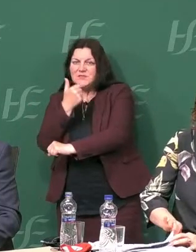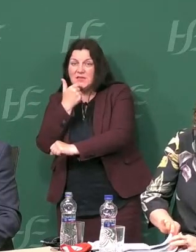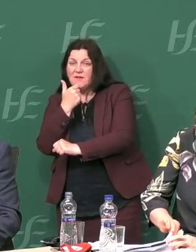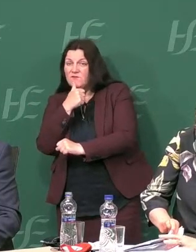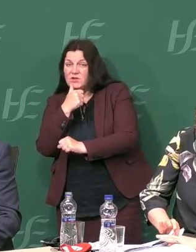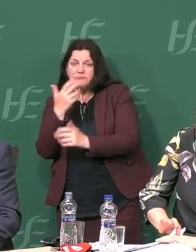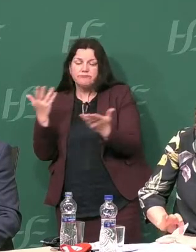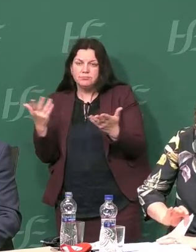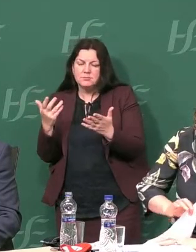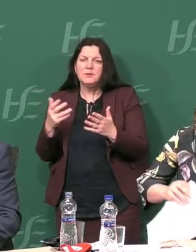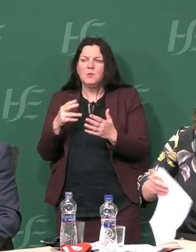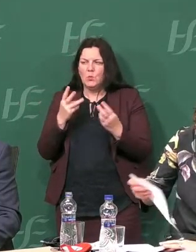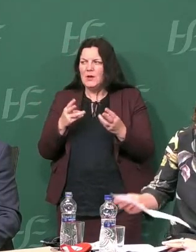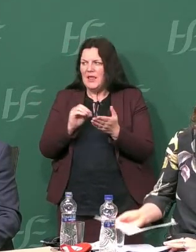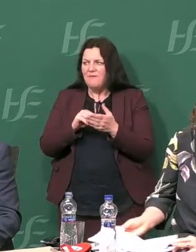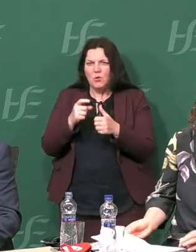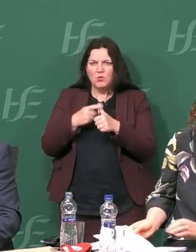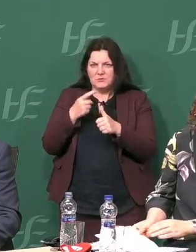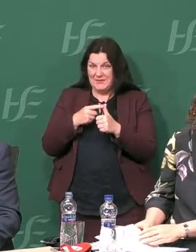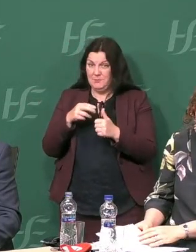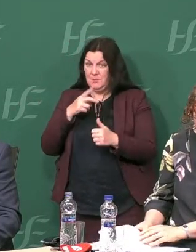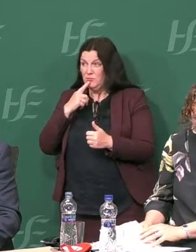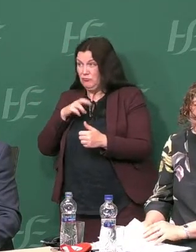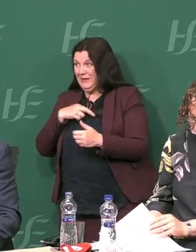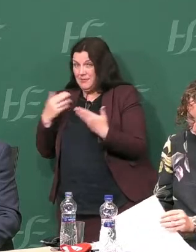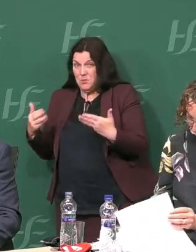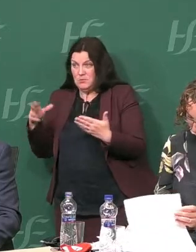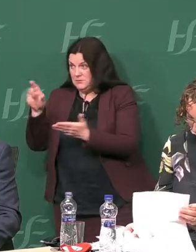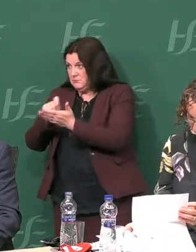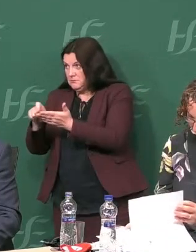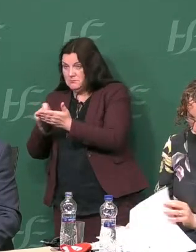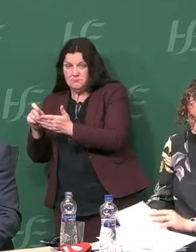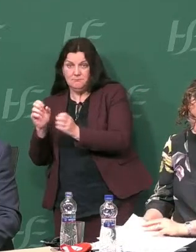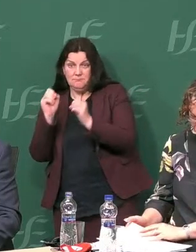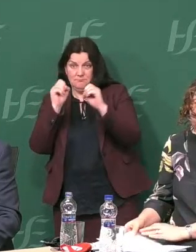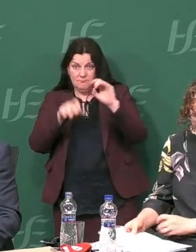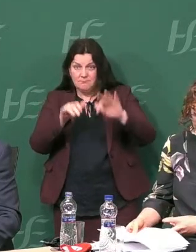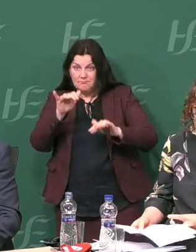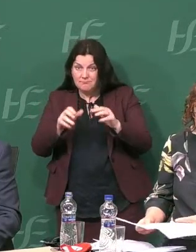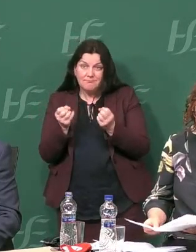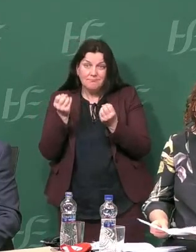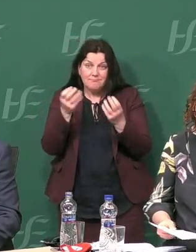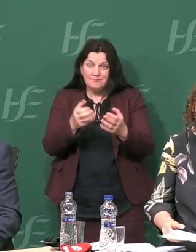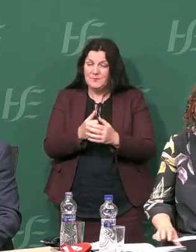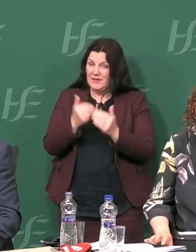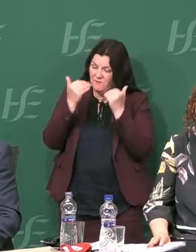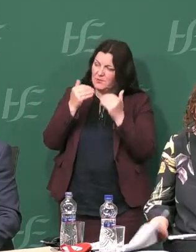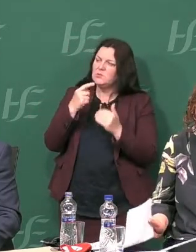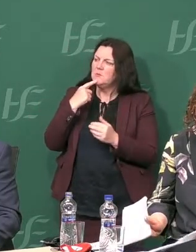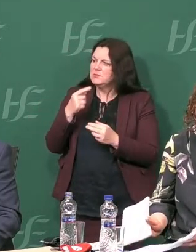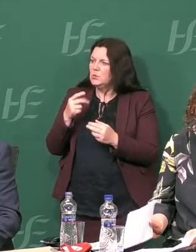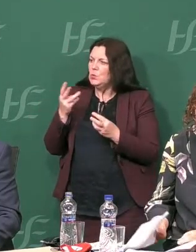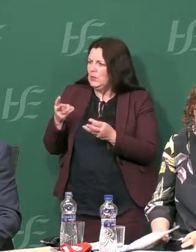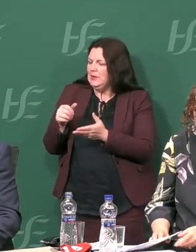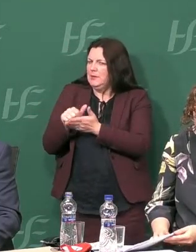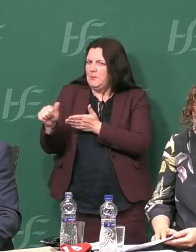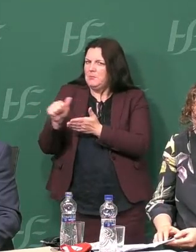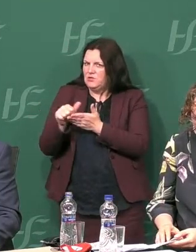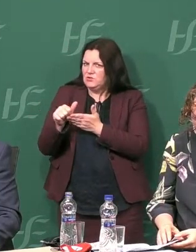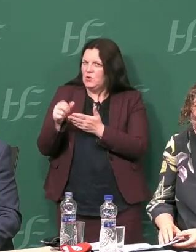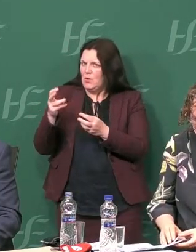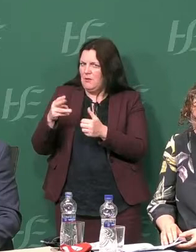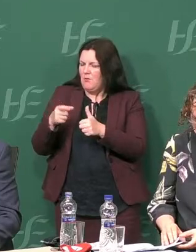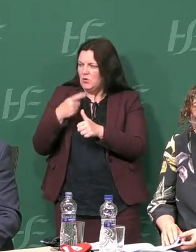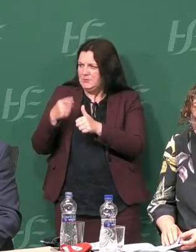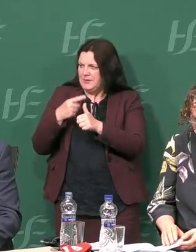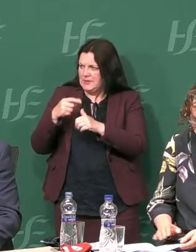that automated over the next few weeks, where we'll be in a position to publish it. But we will be reporting here weekly, as I